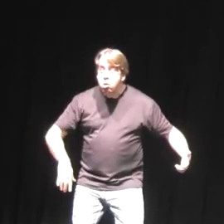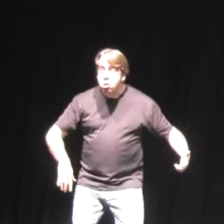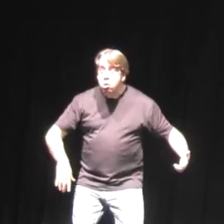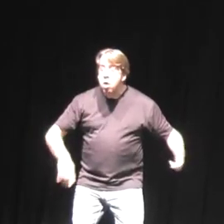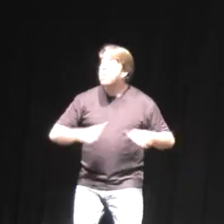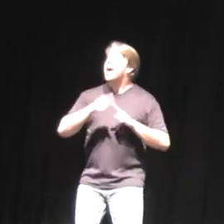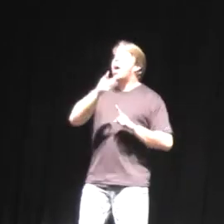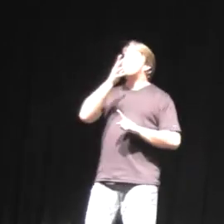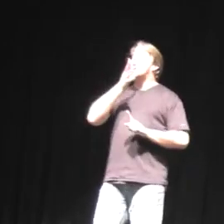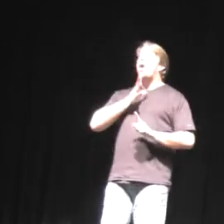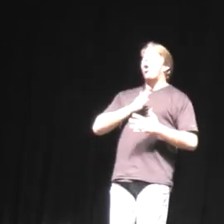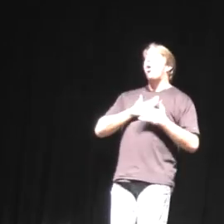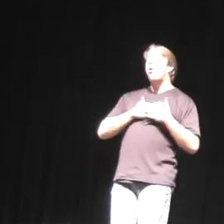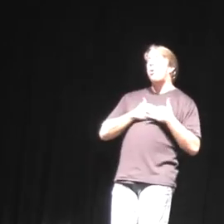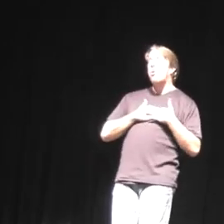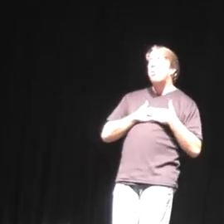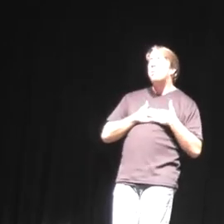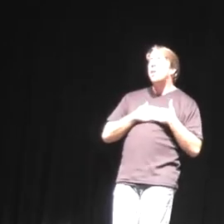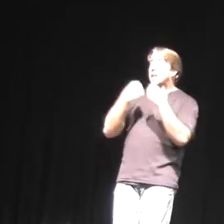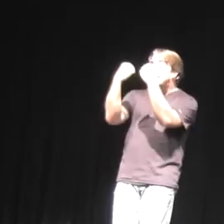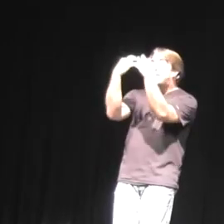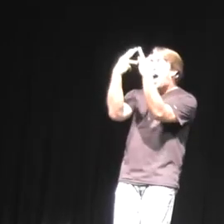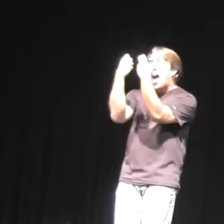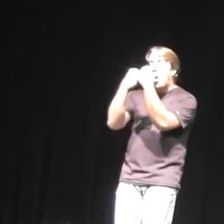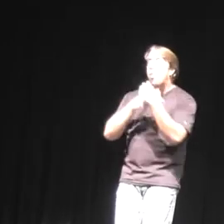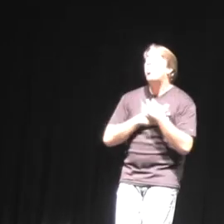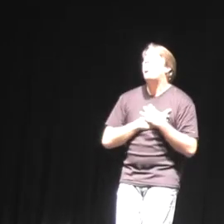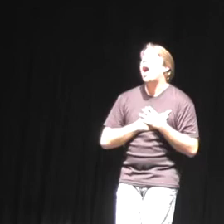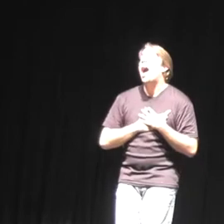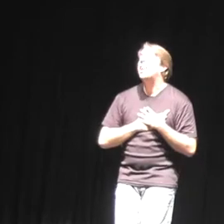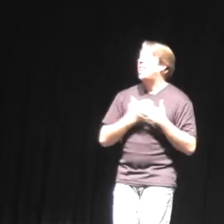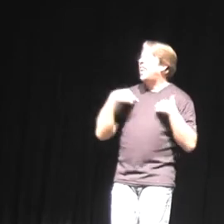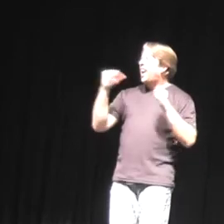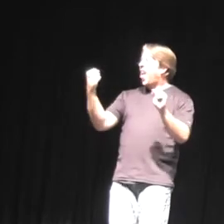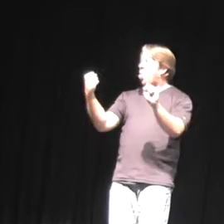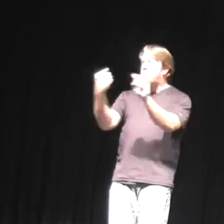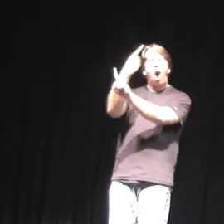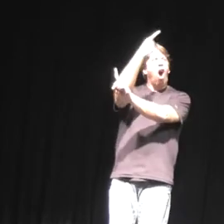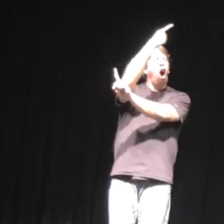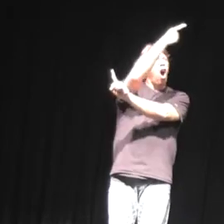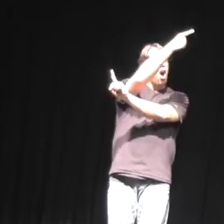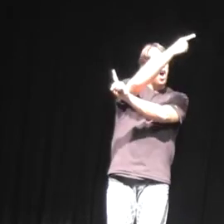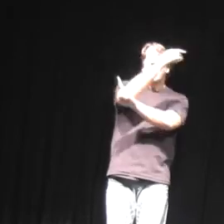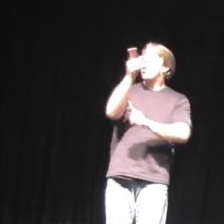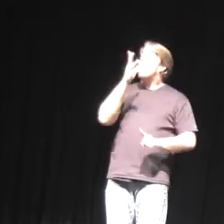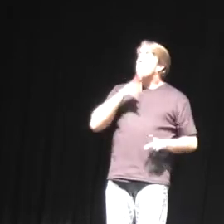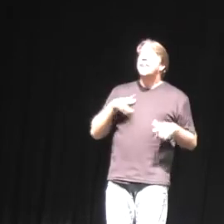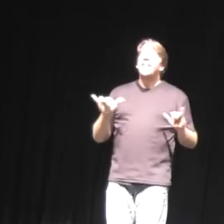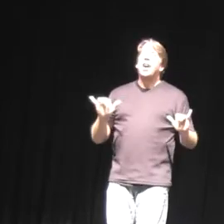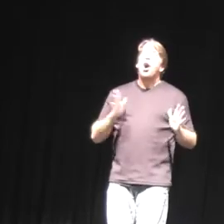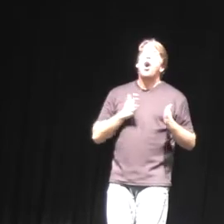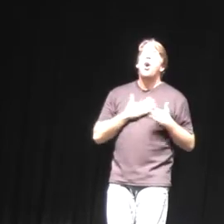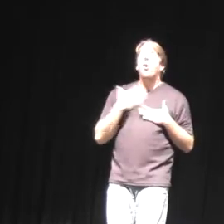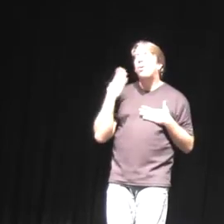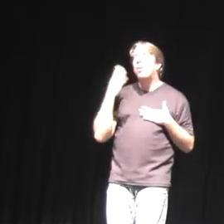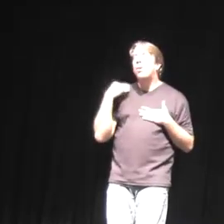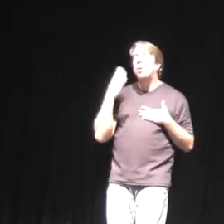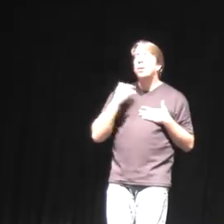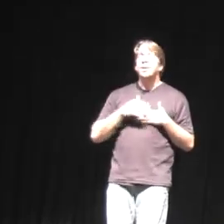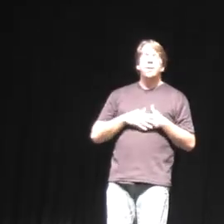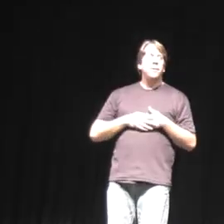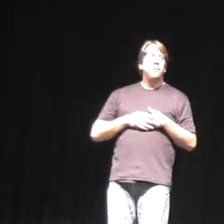like, they melt. Like, wow. You can say the most mundane stuff too, and they get so excited, like.